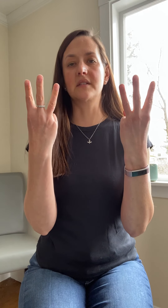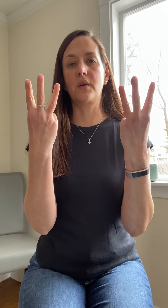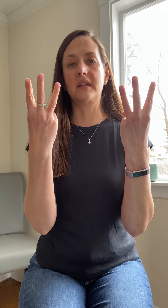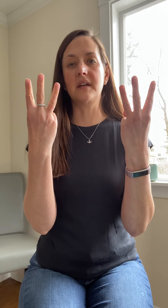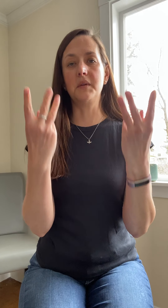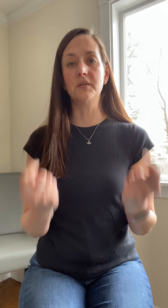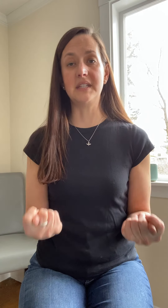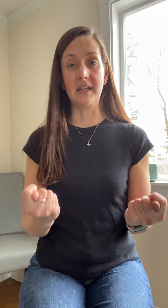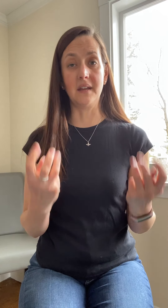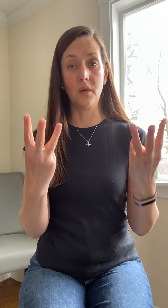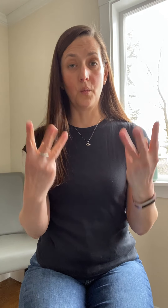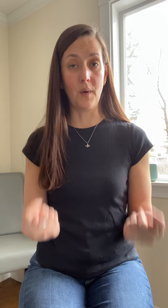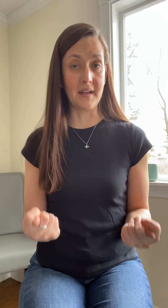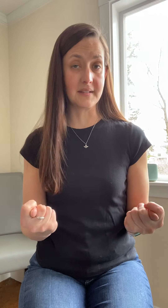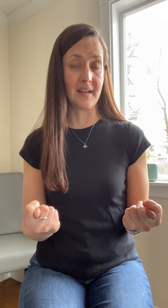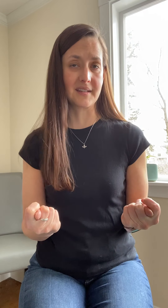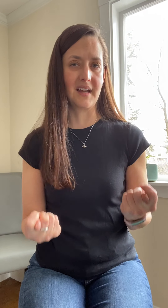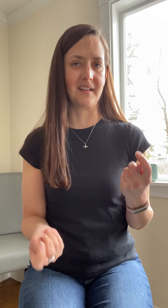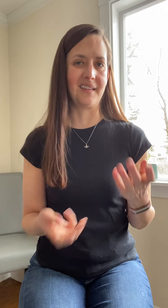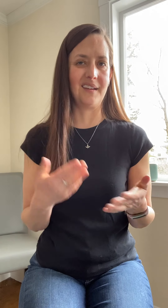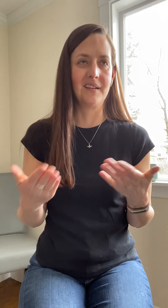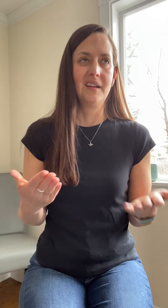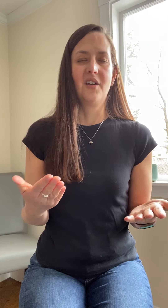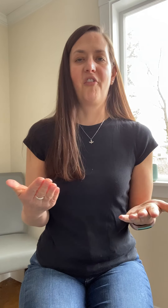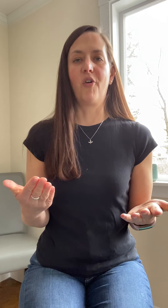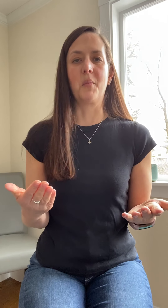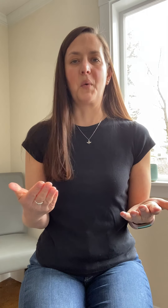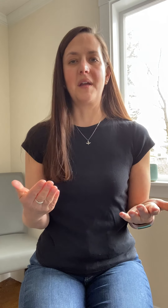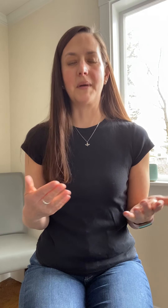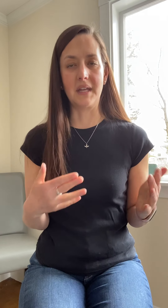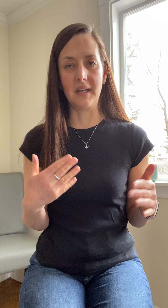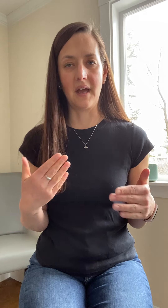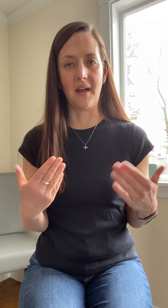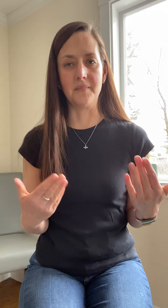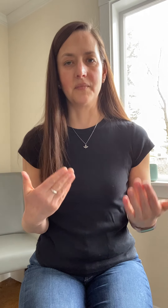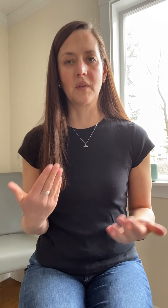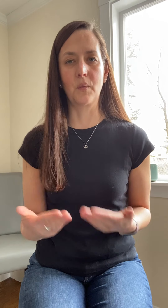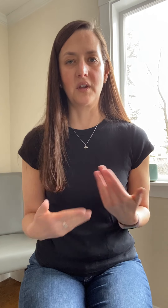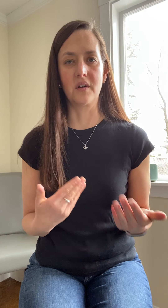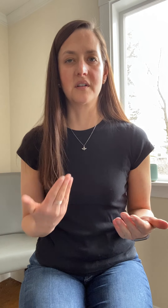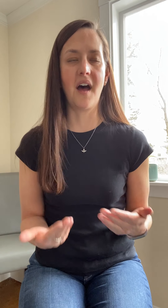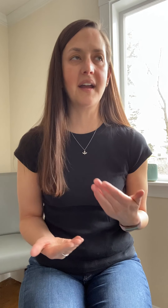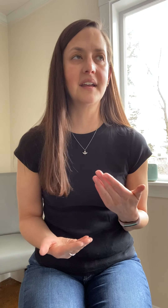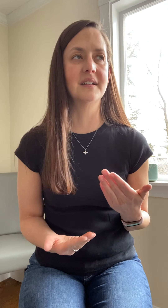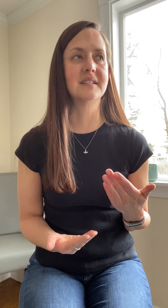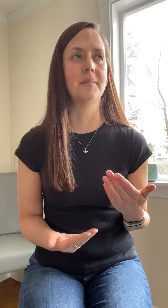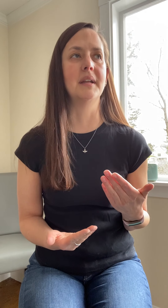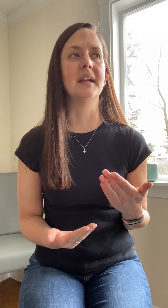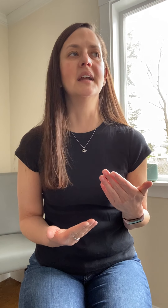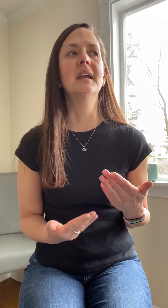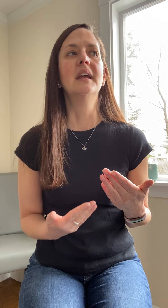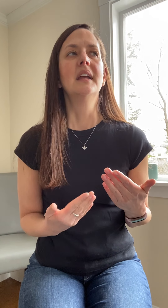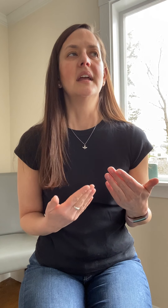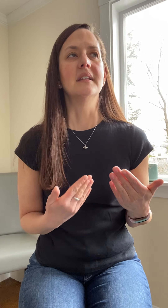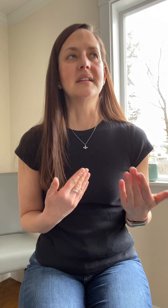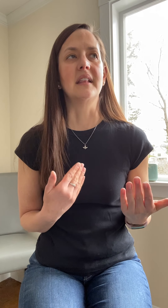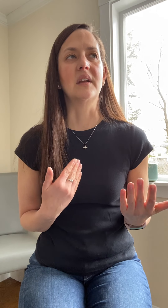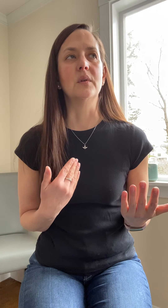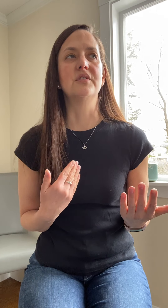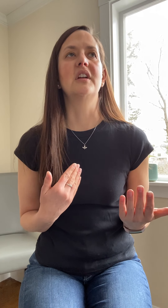going W, T, what. That's kind of the formal way, but when you're talking to somebody in sign language,